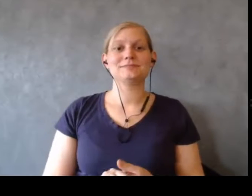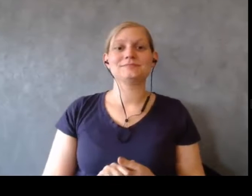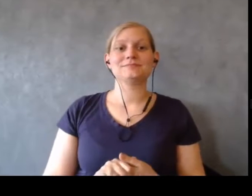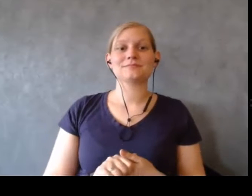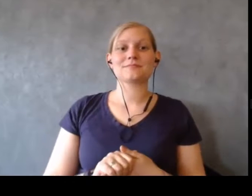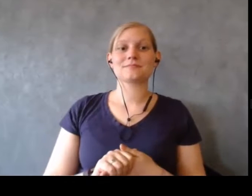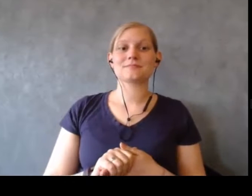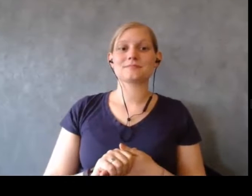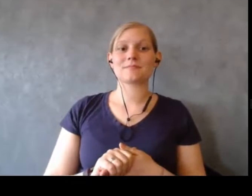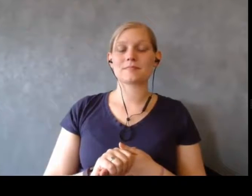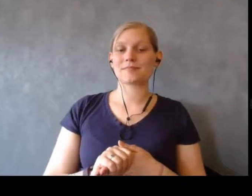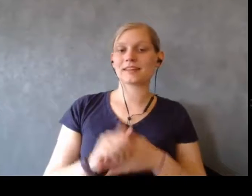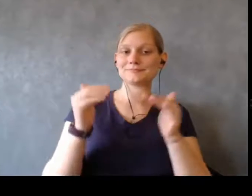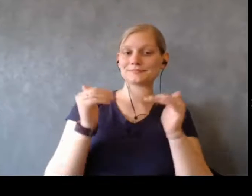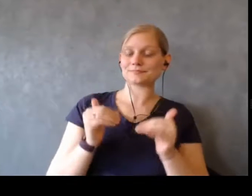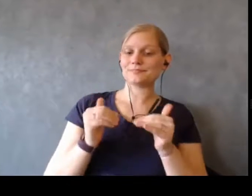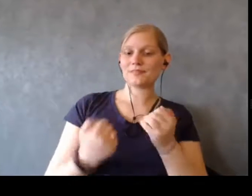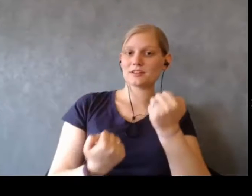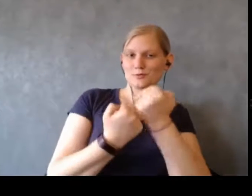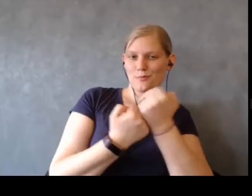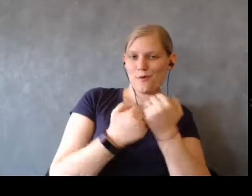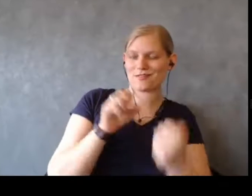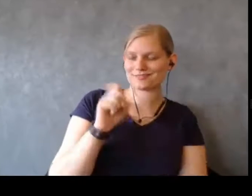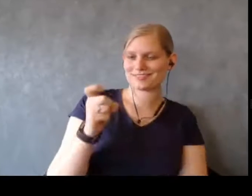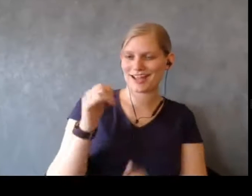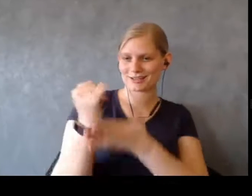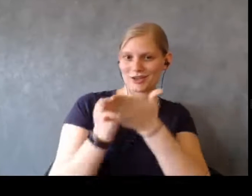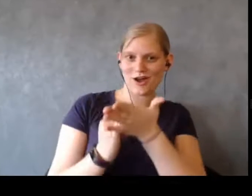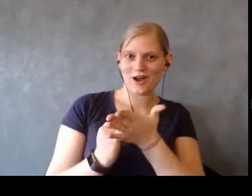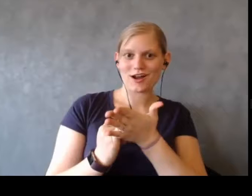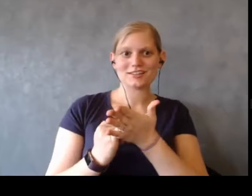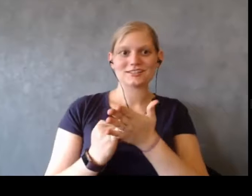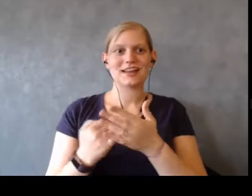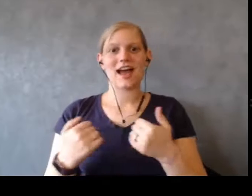my Etsy bought uterus doll. Vulva lapel pins